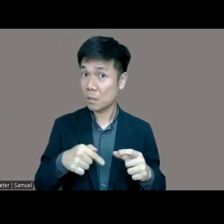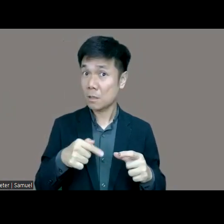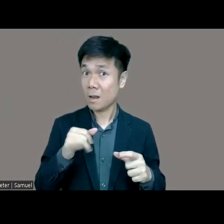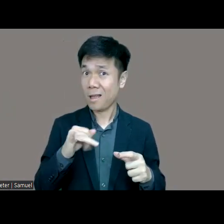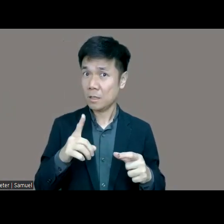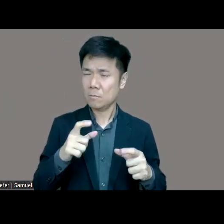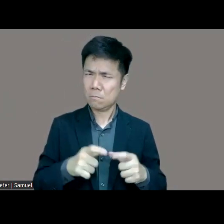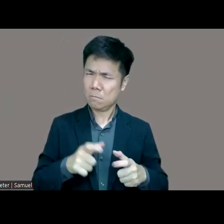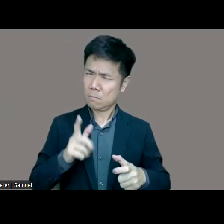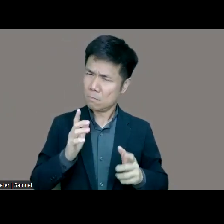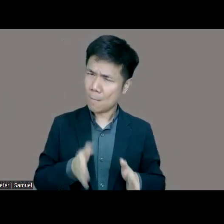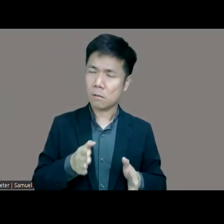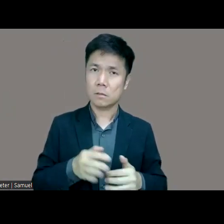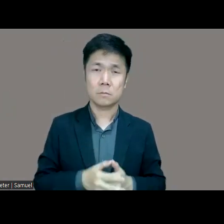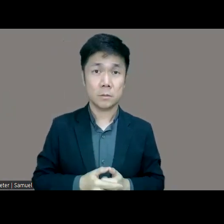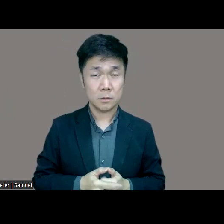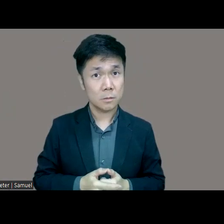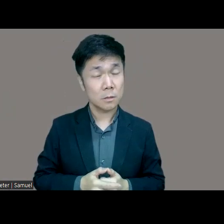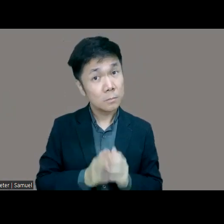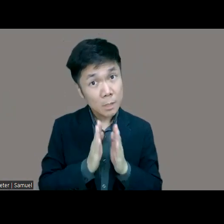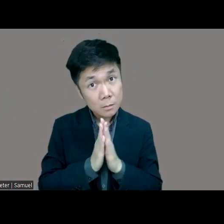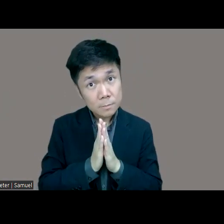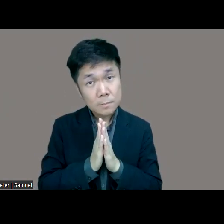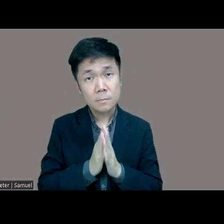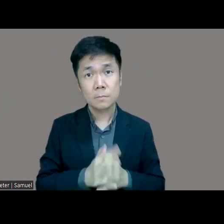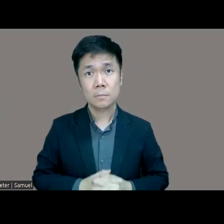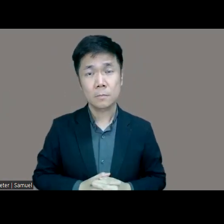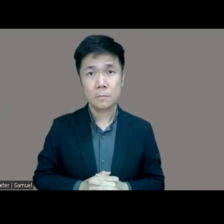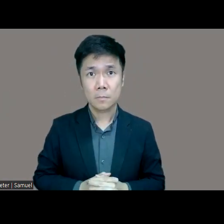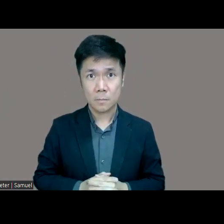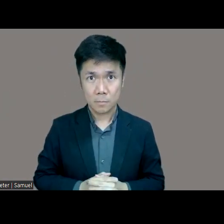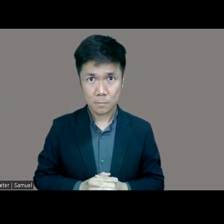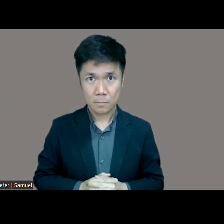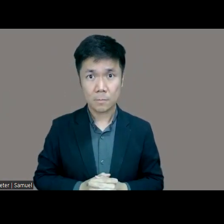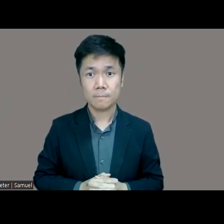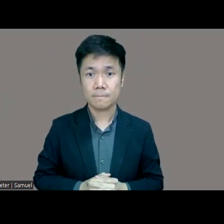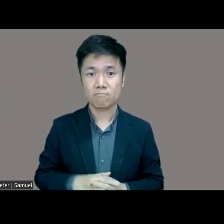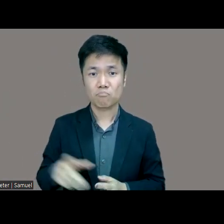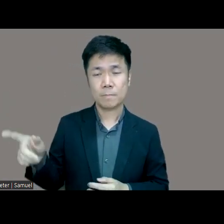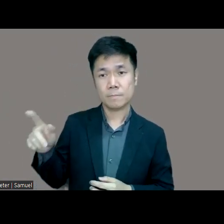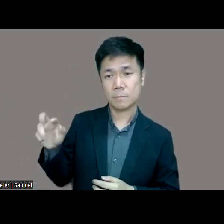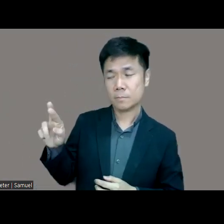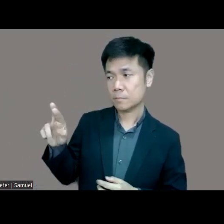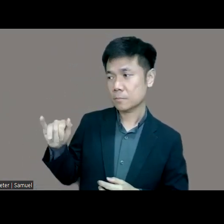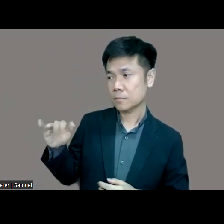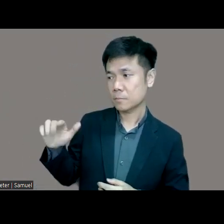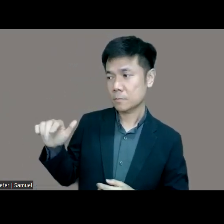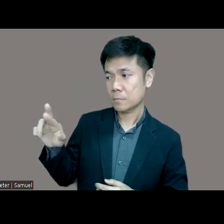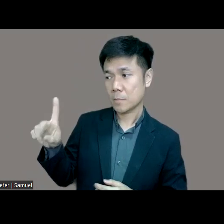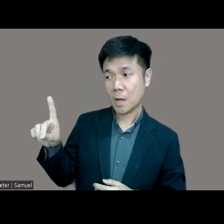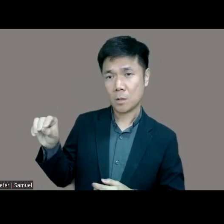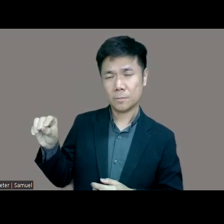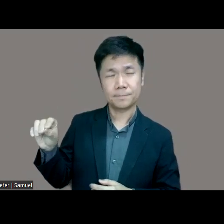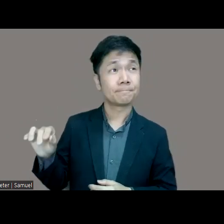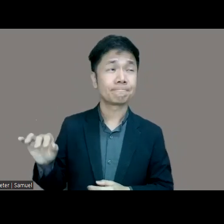Yeah. So please, I would like to, yeah. I'm sorry to hear that first, Michael, and